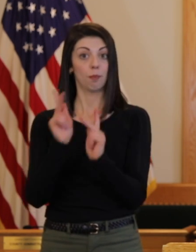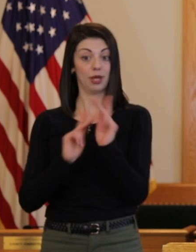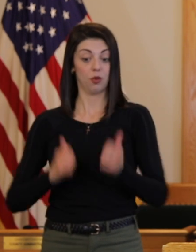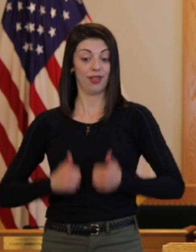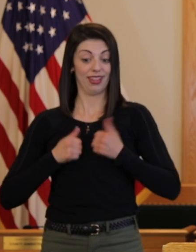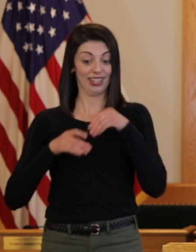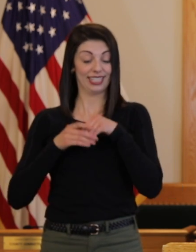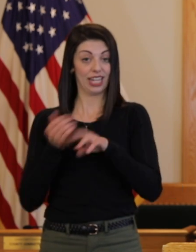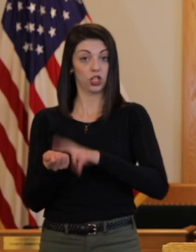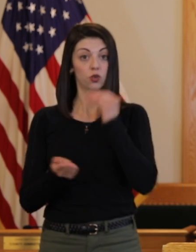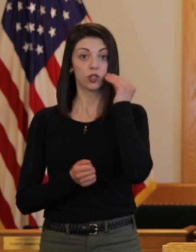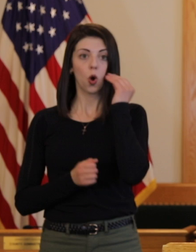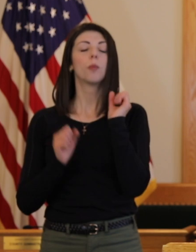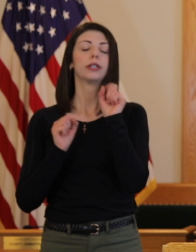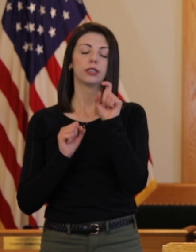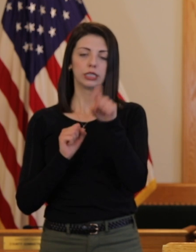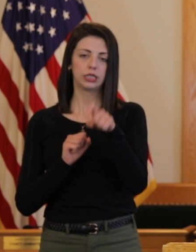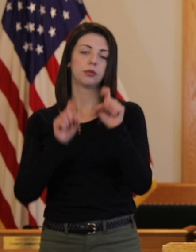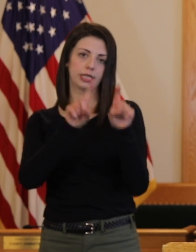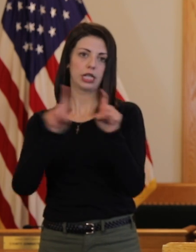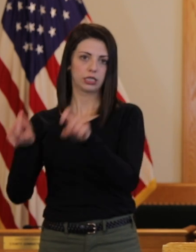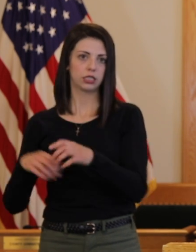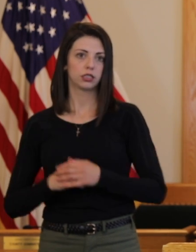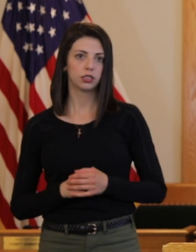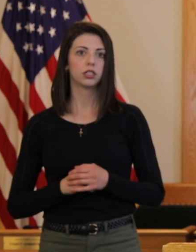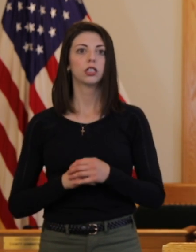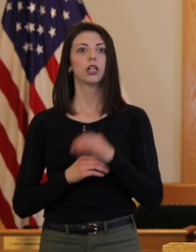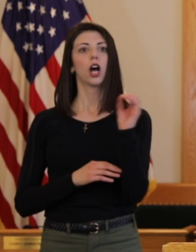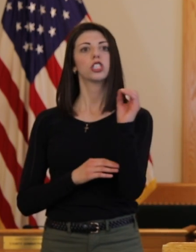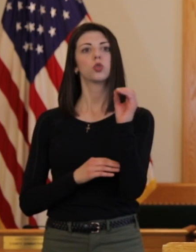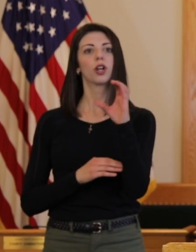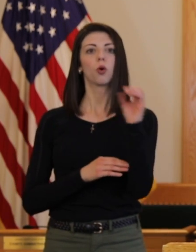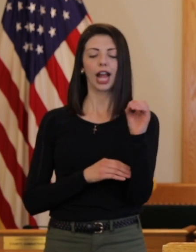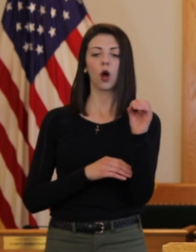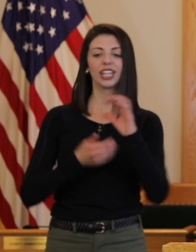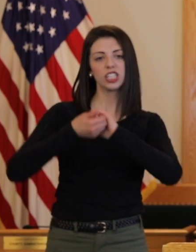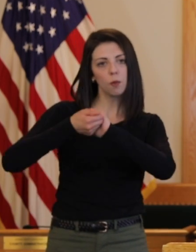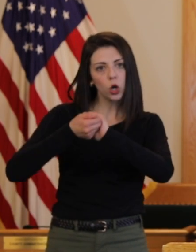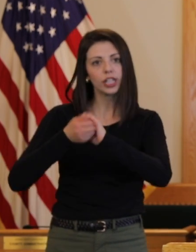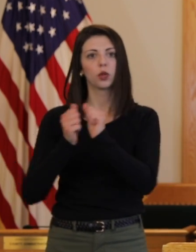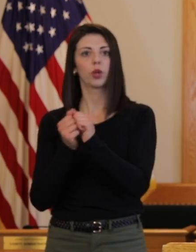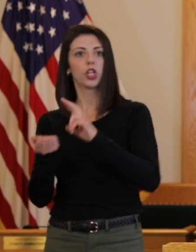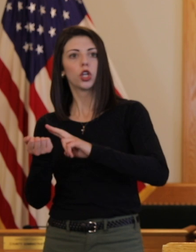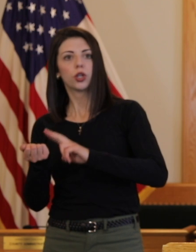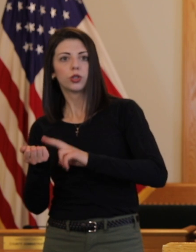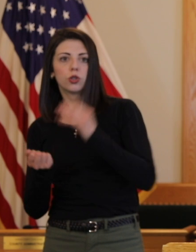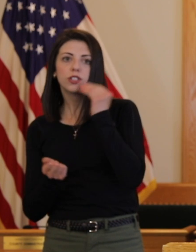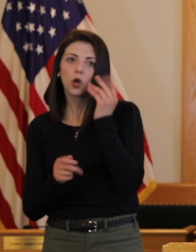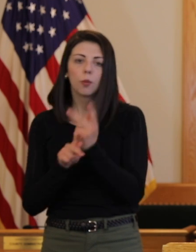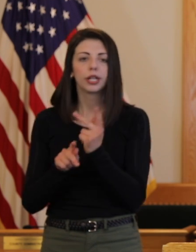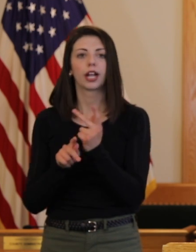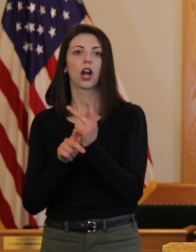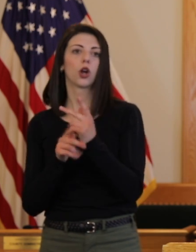be tested. Oswego County is partnering with Oswego Health, our skilled nursing facilities and adult care facilities, and New